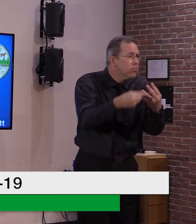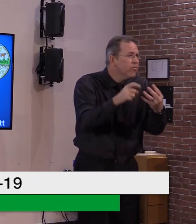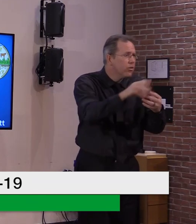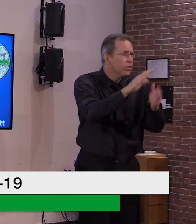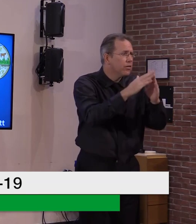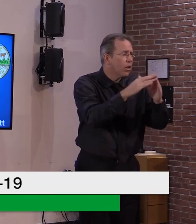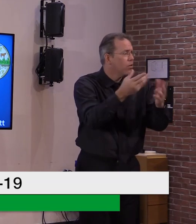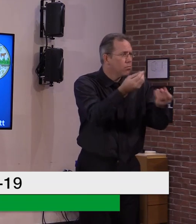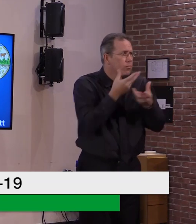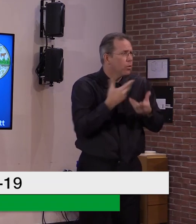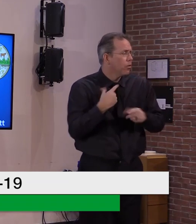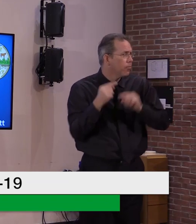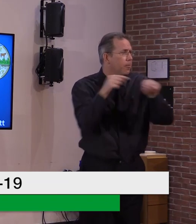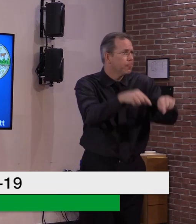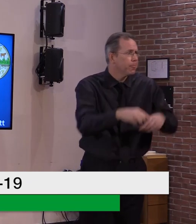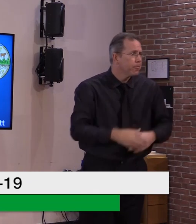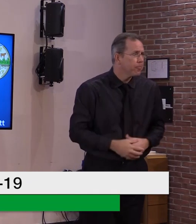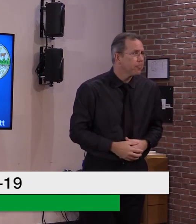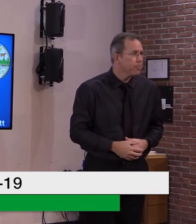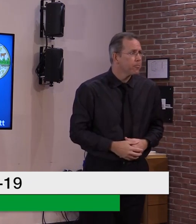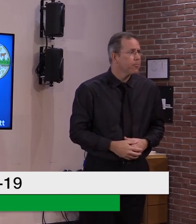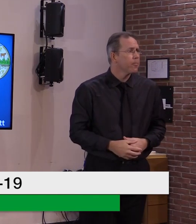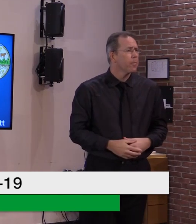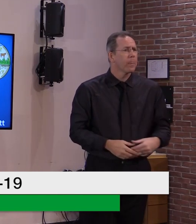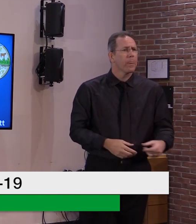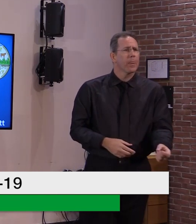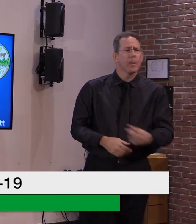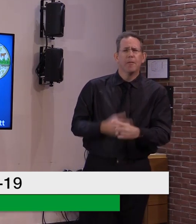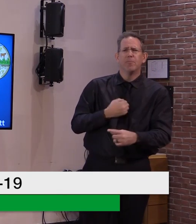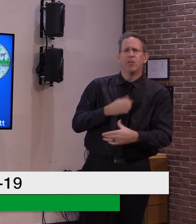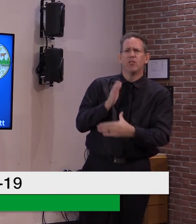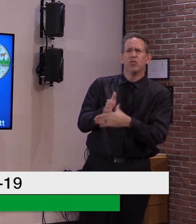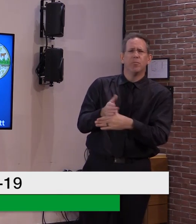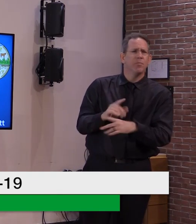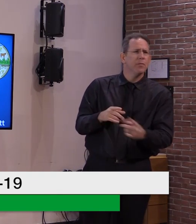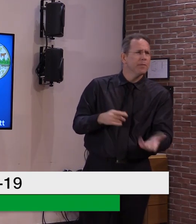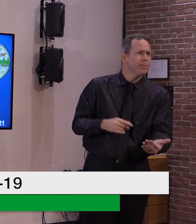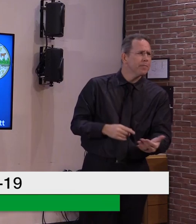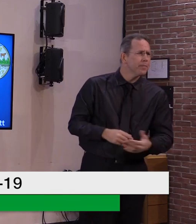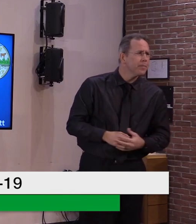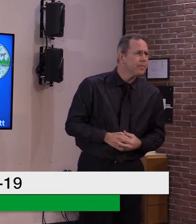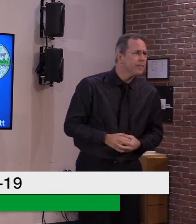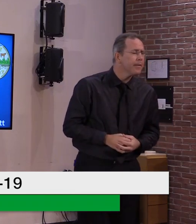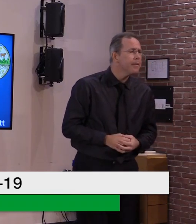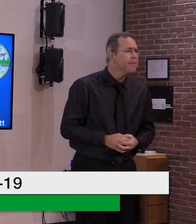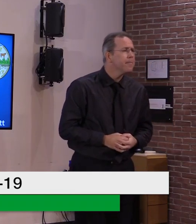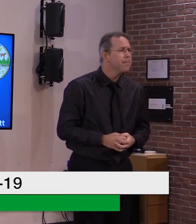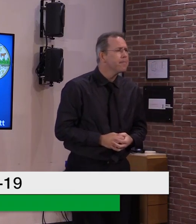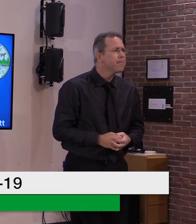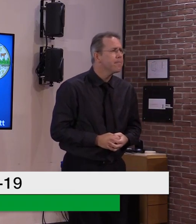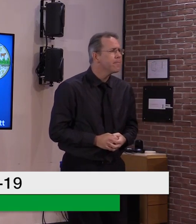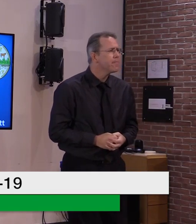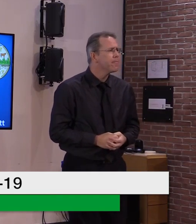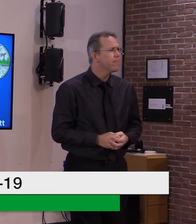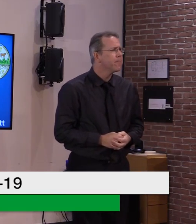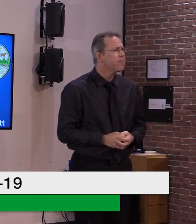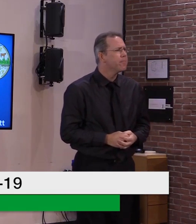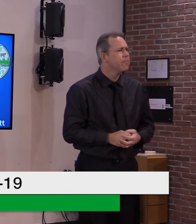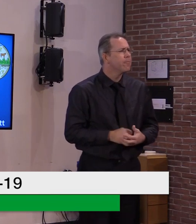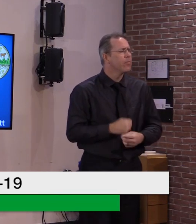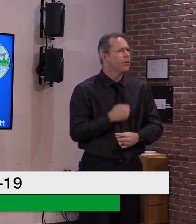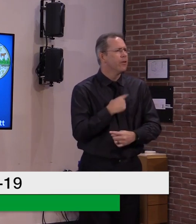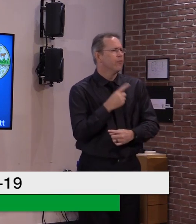mike sorry about that governor uh i would just add there is a weekly call held by the emergency operations center